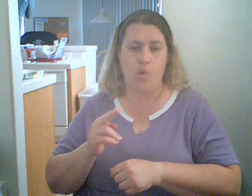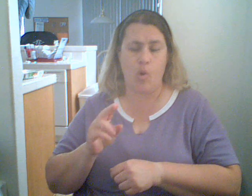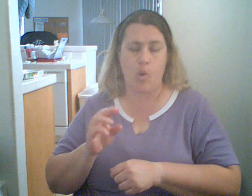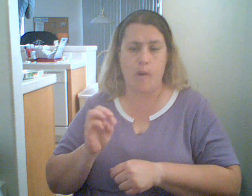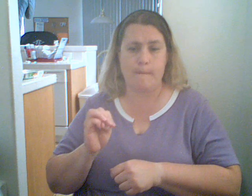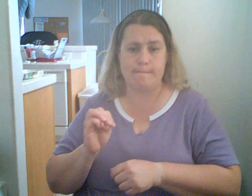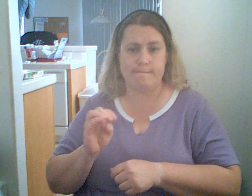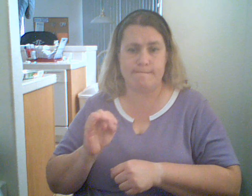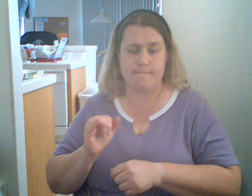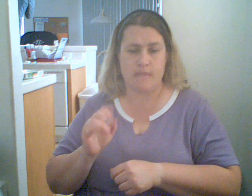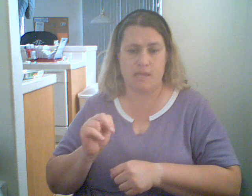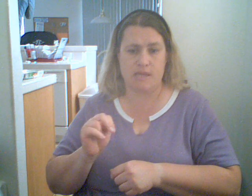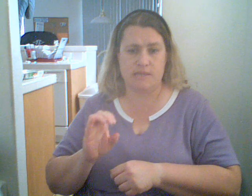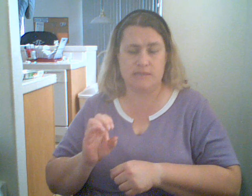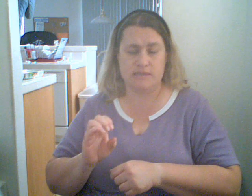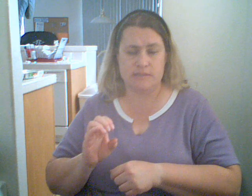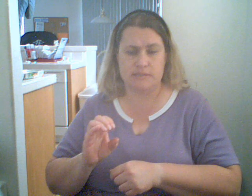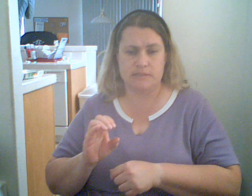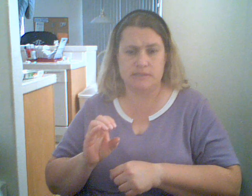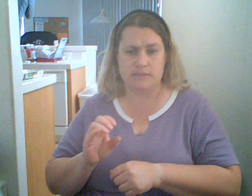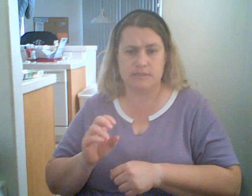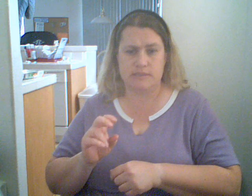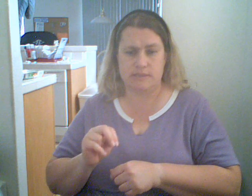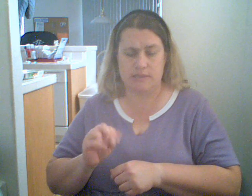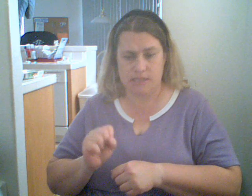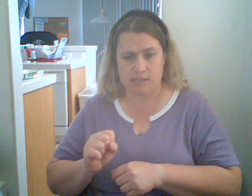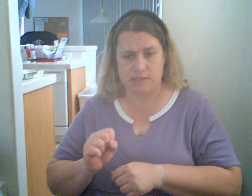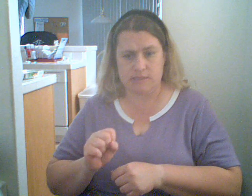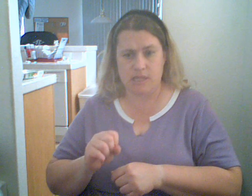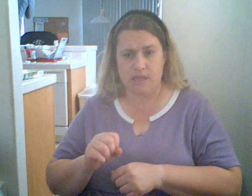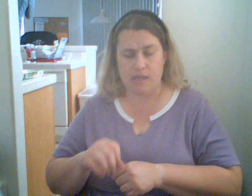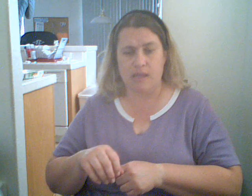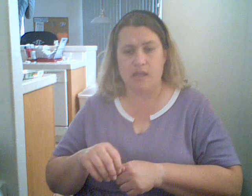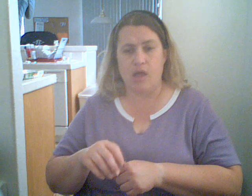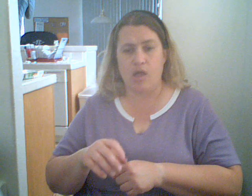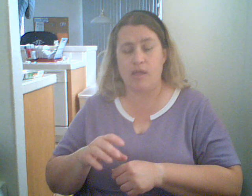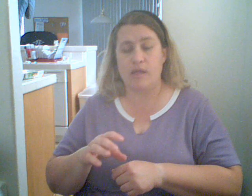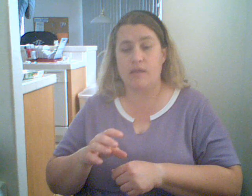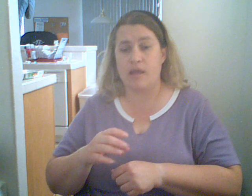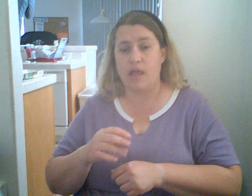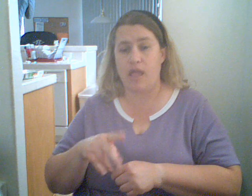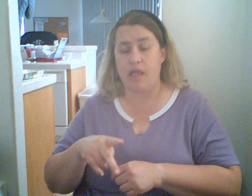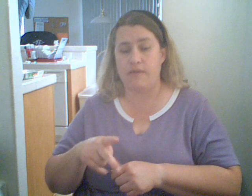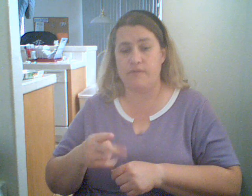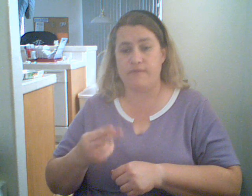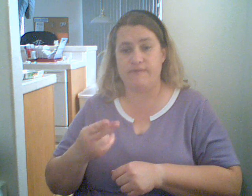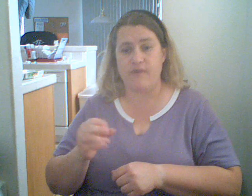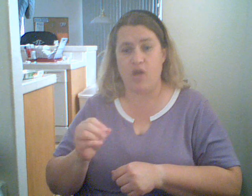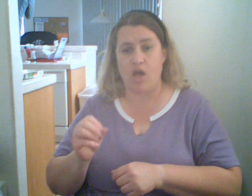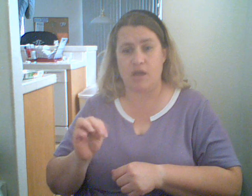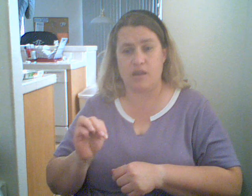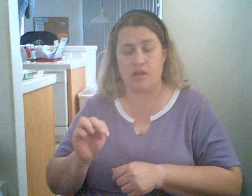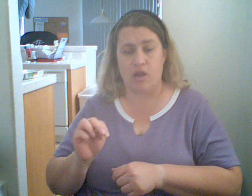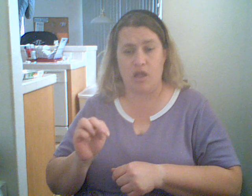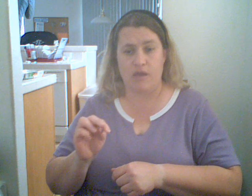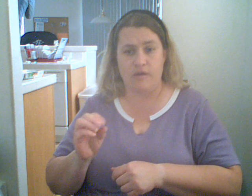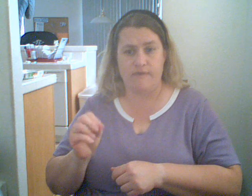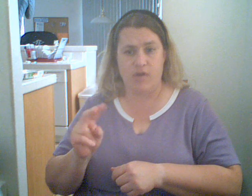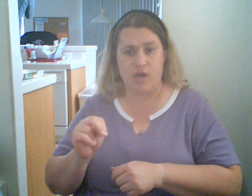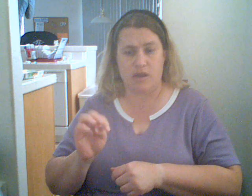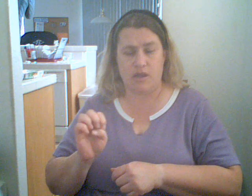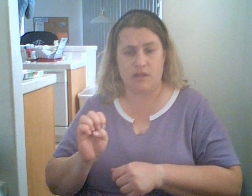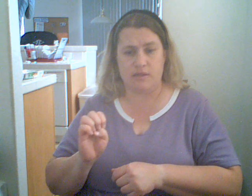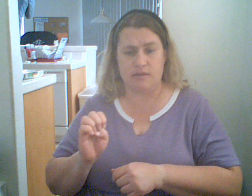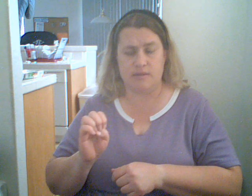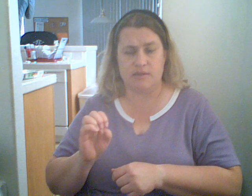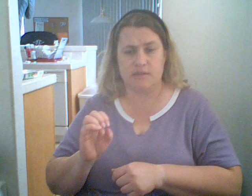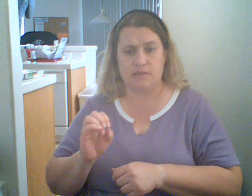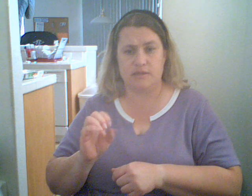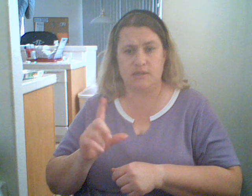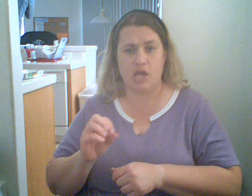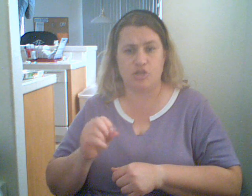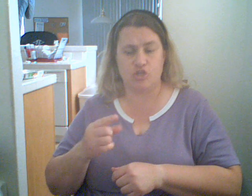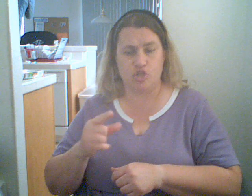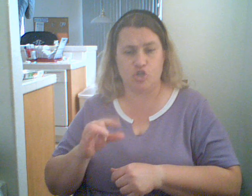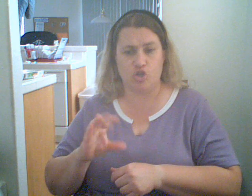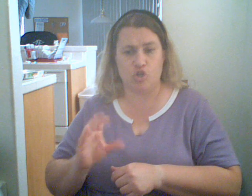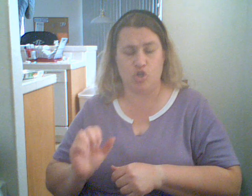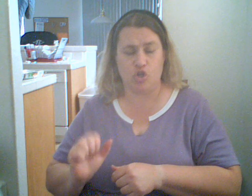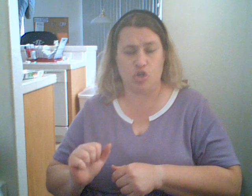Expanding the volume of your lexicon. Comprehending the register. Some interpreters actually